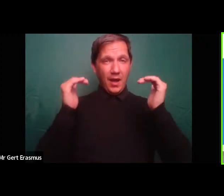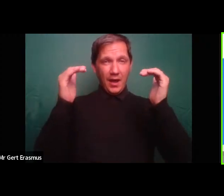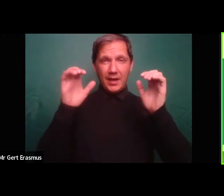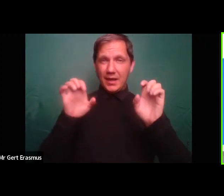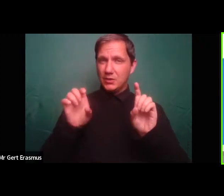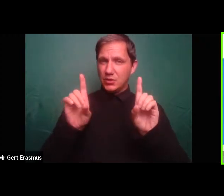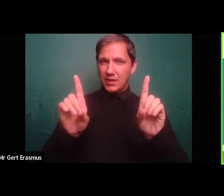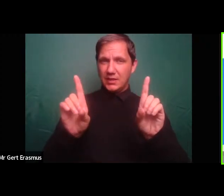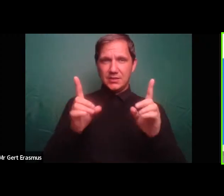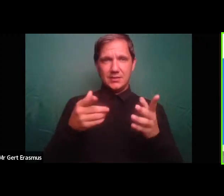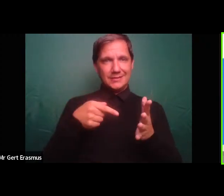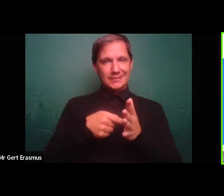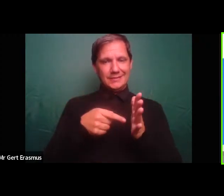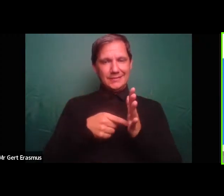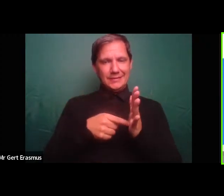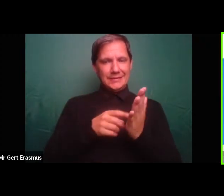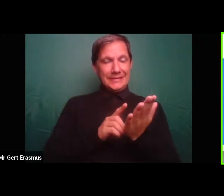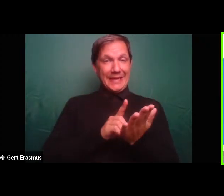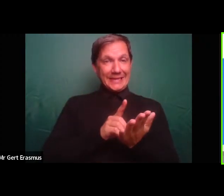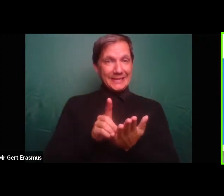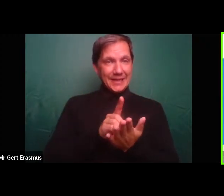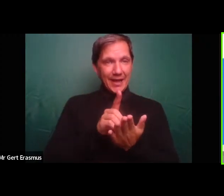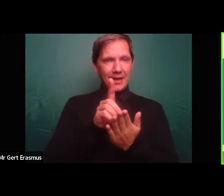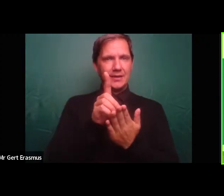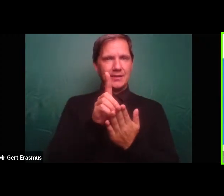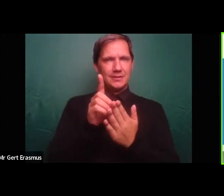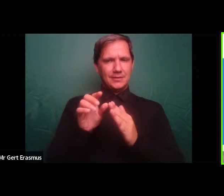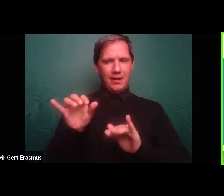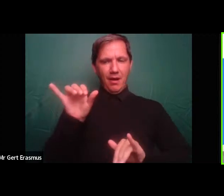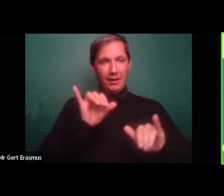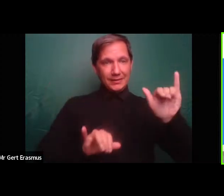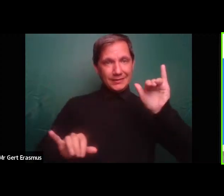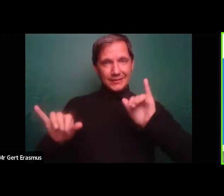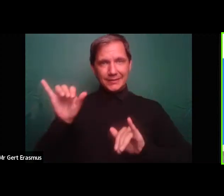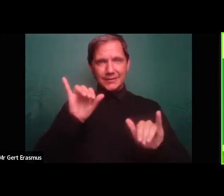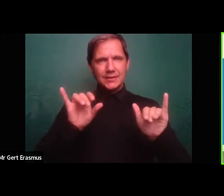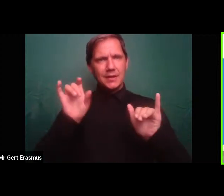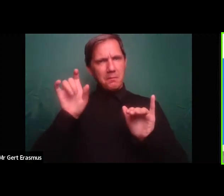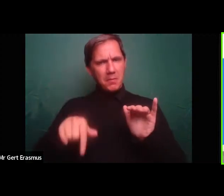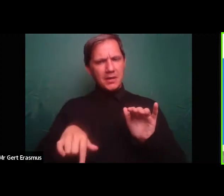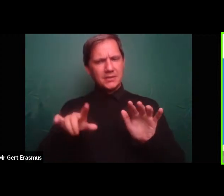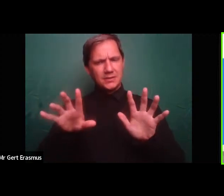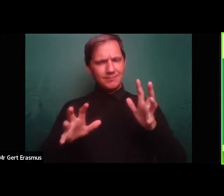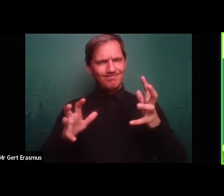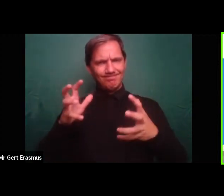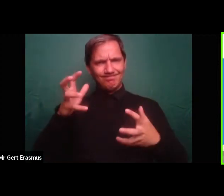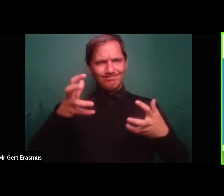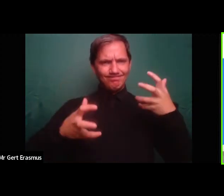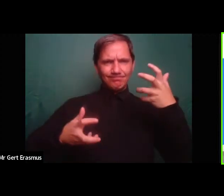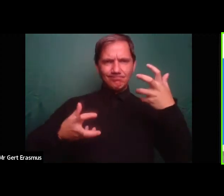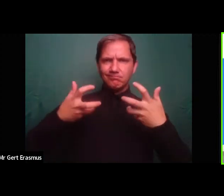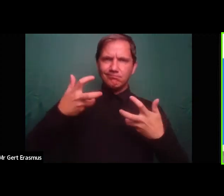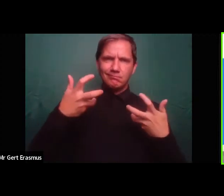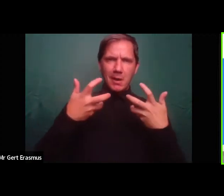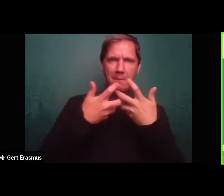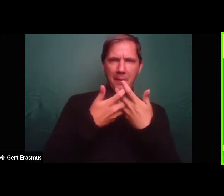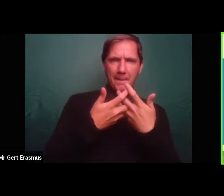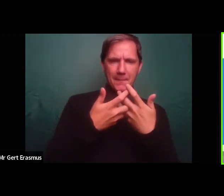architecture of higher education has to be in step with the